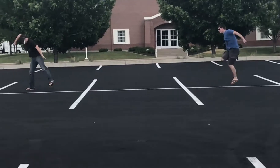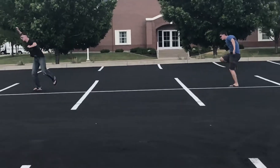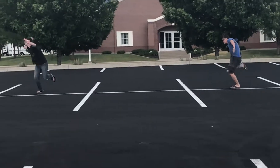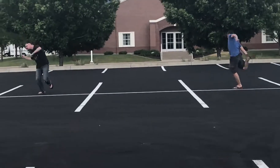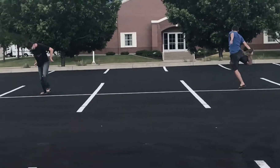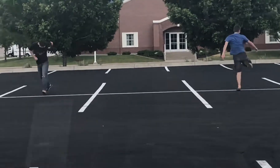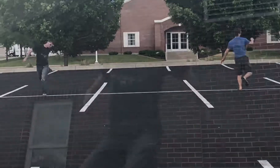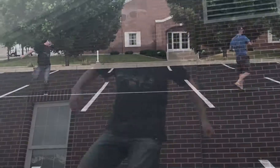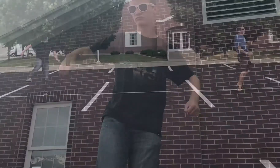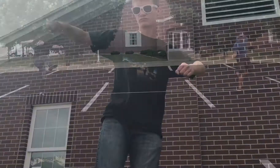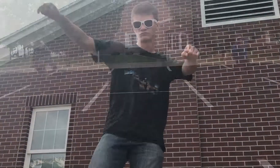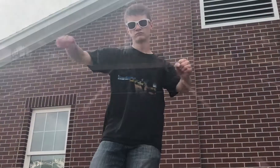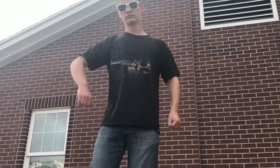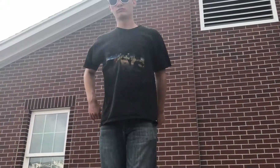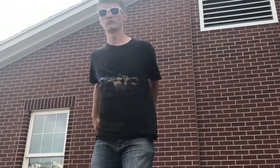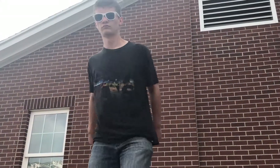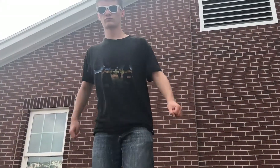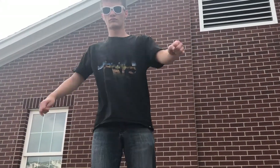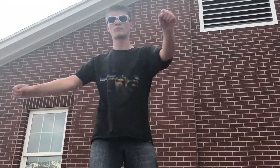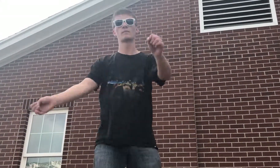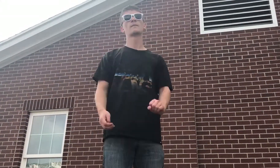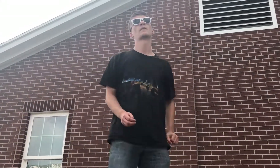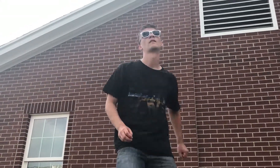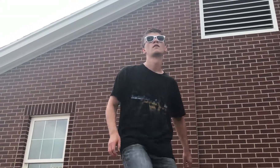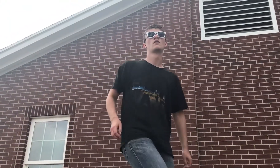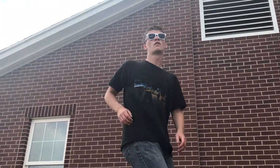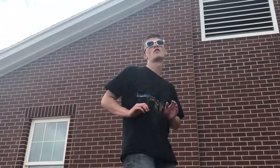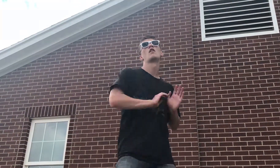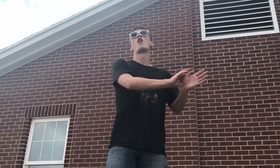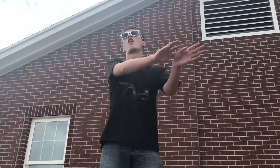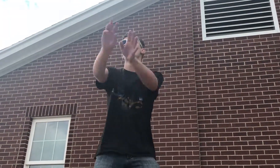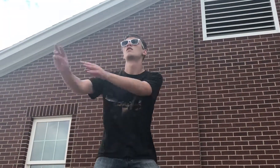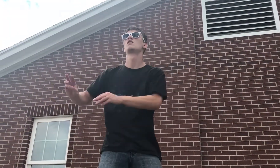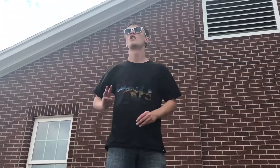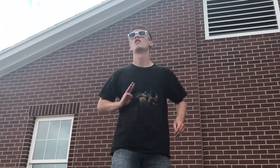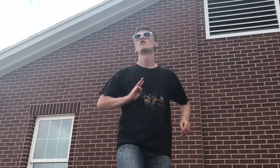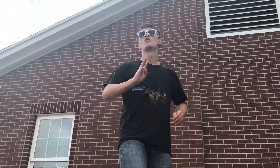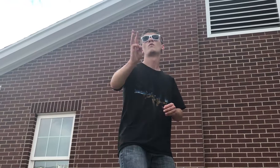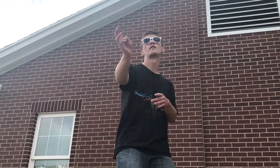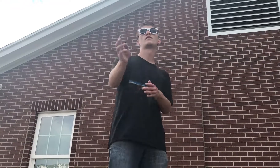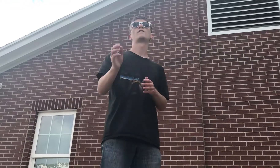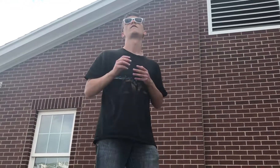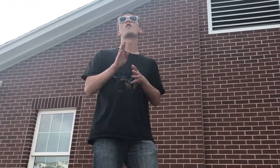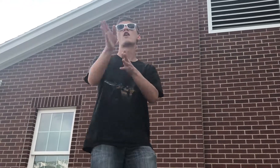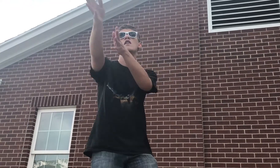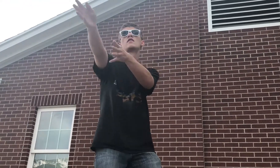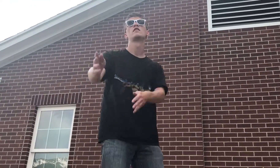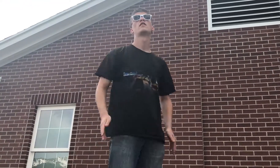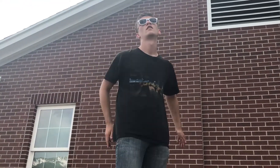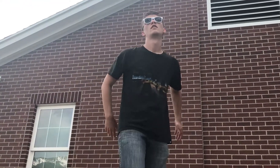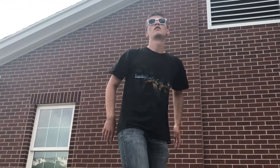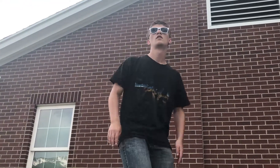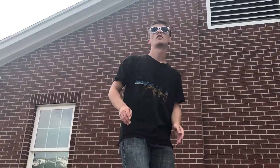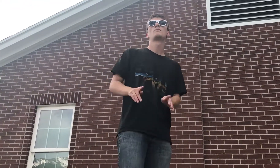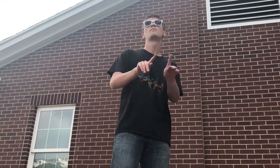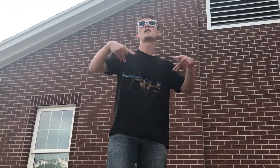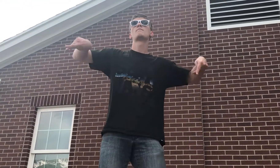Thank you for All along the western front People